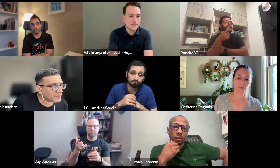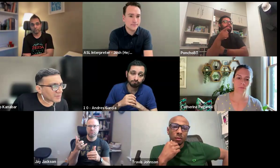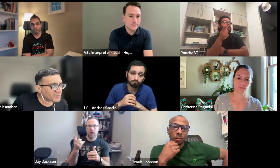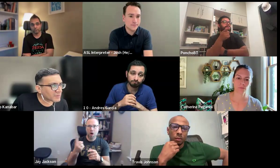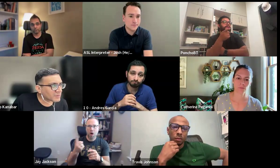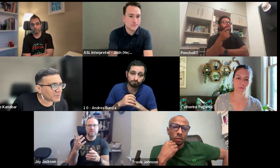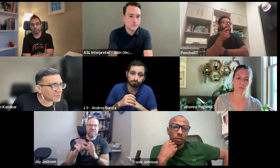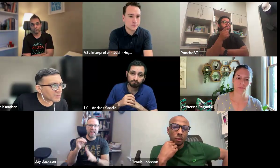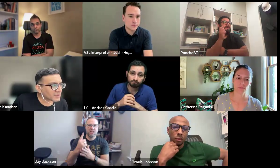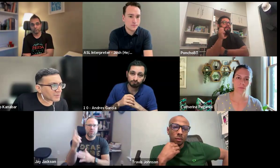important.